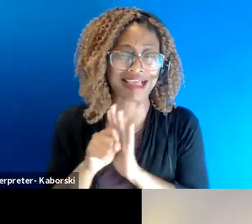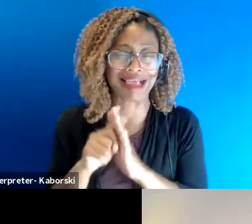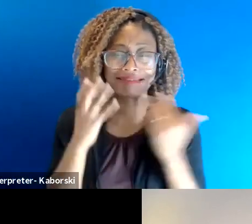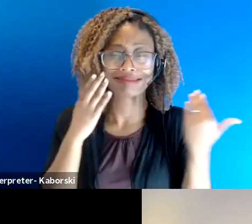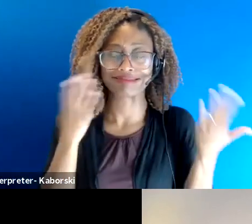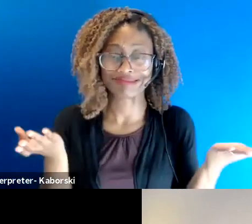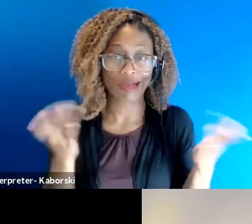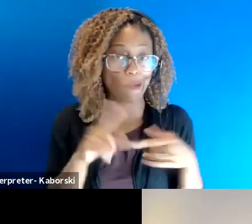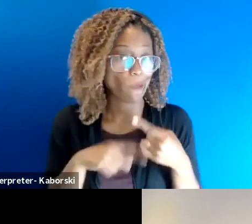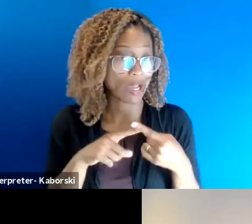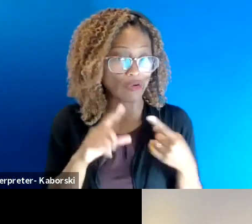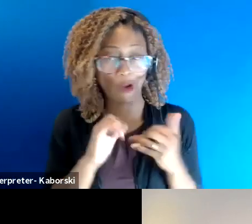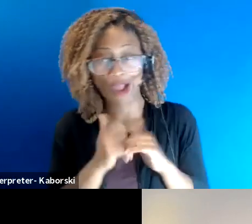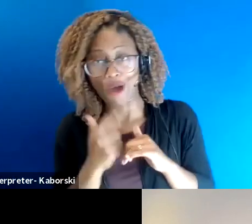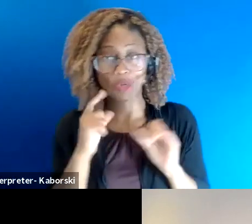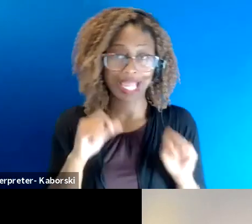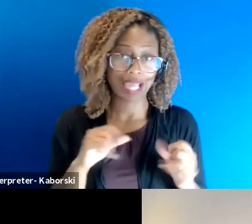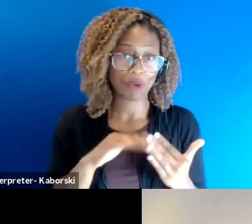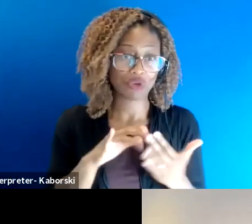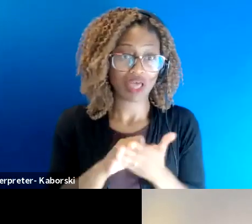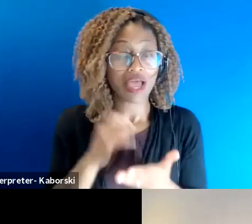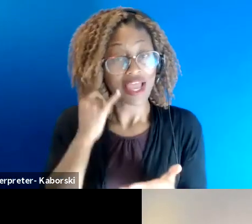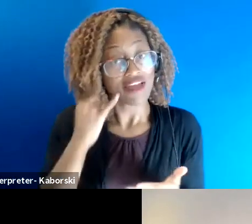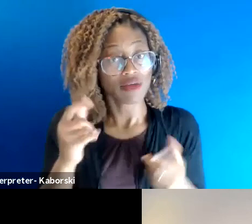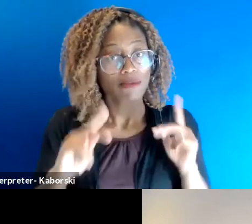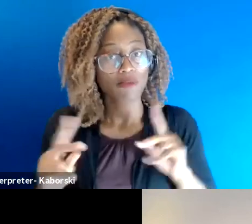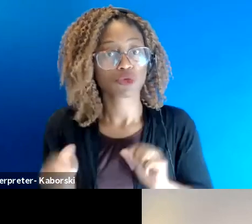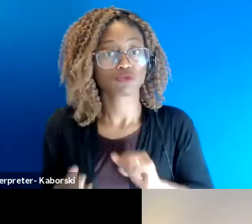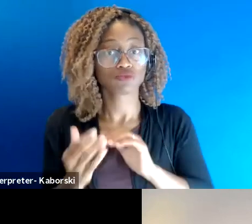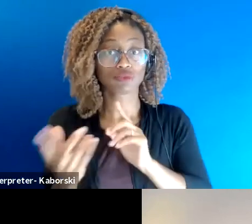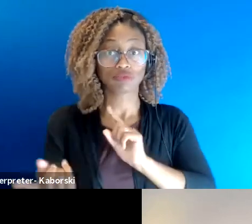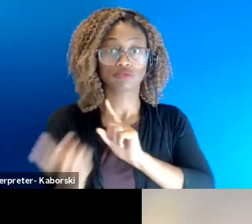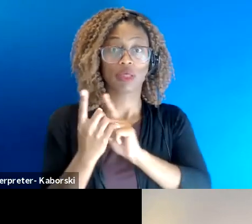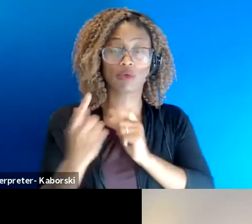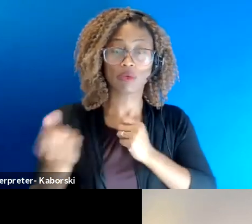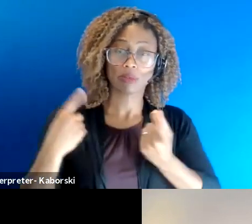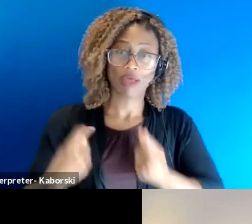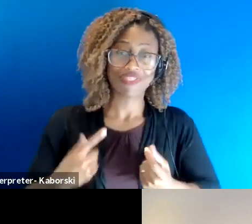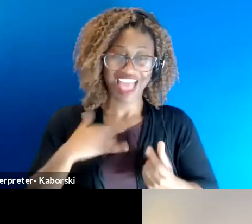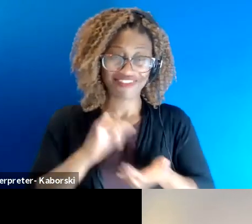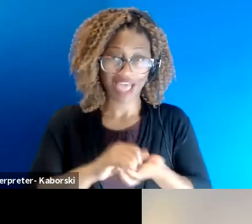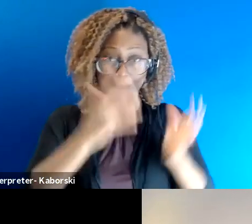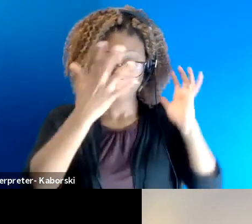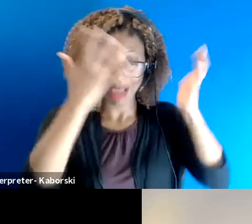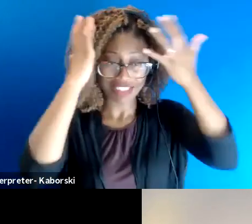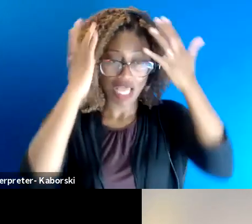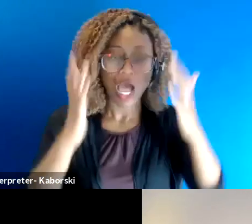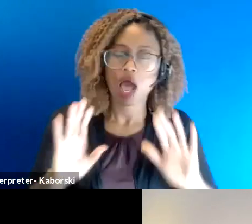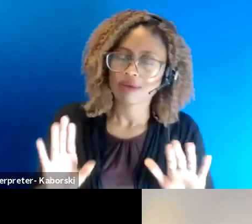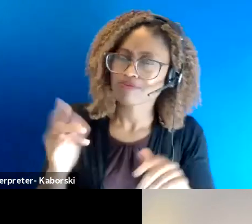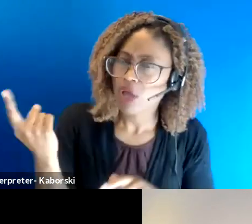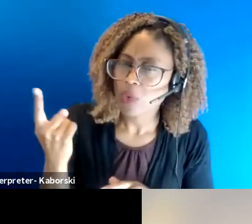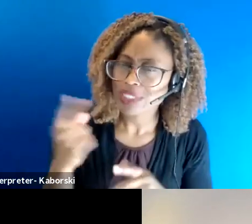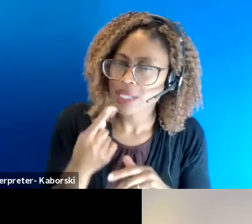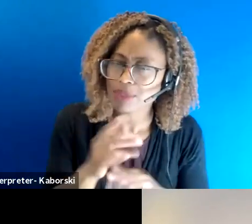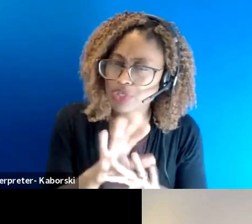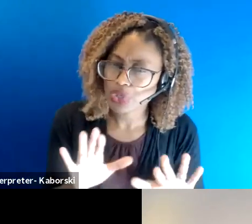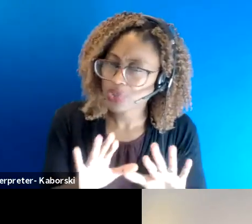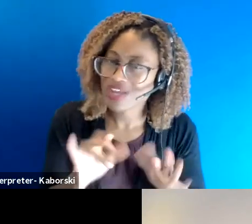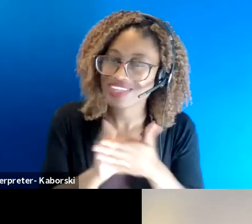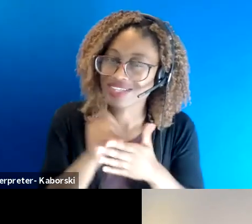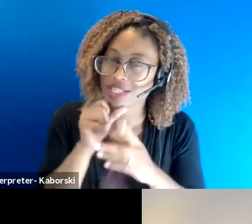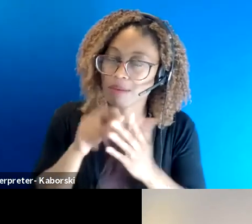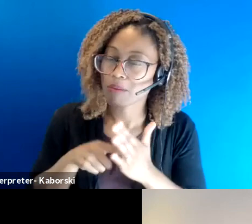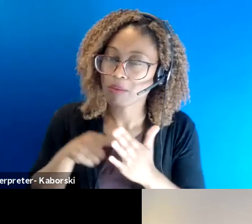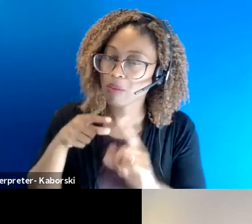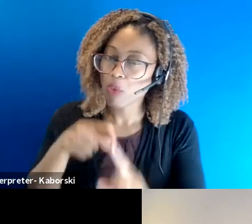when people talk to me about it and they have that mindset, I always tell them, no, that's not what we mean.